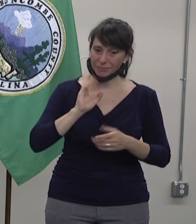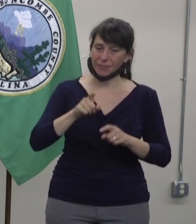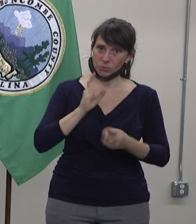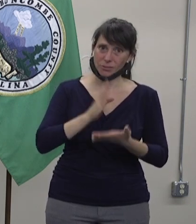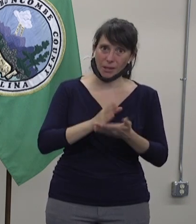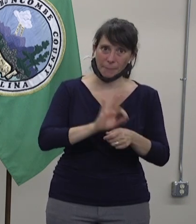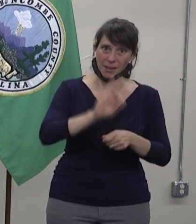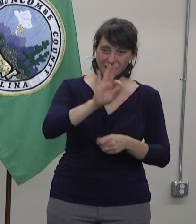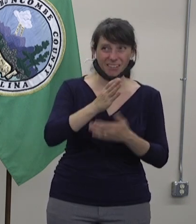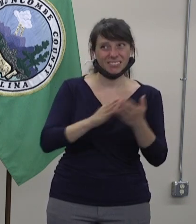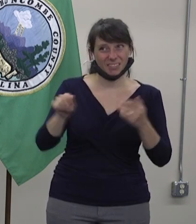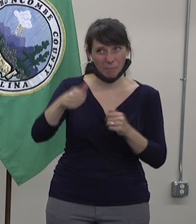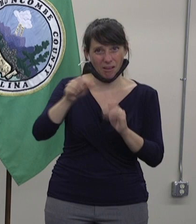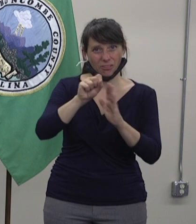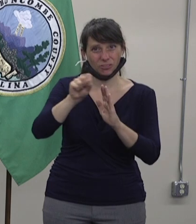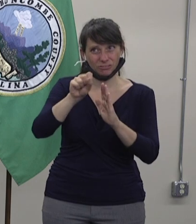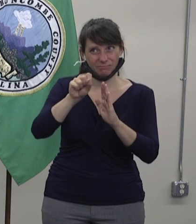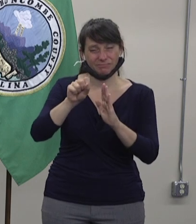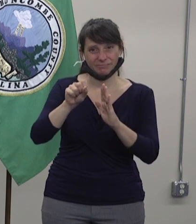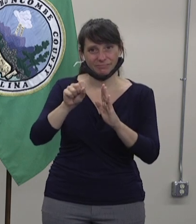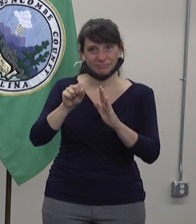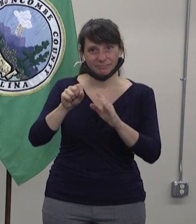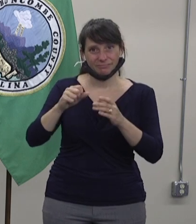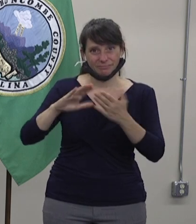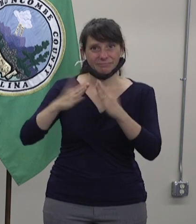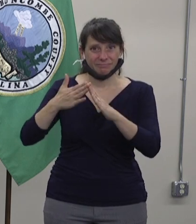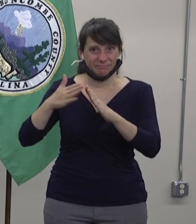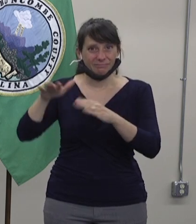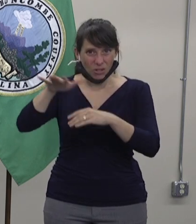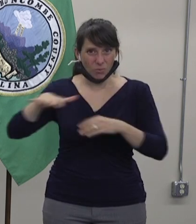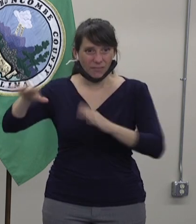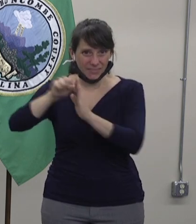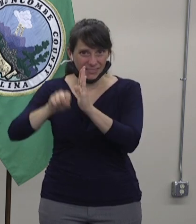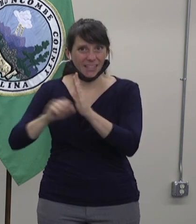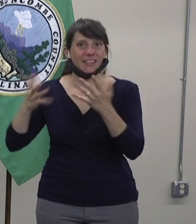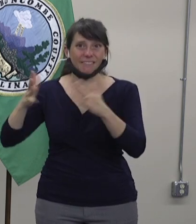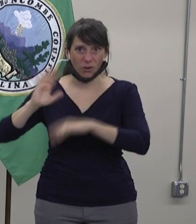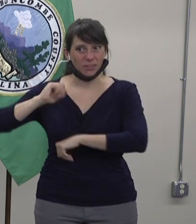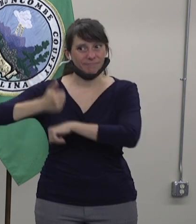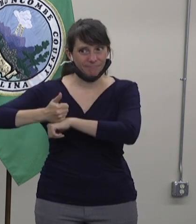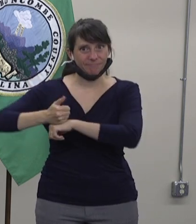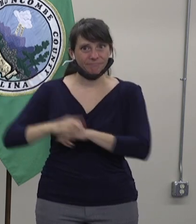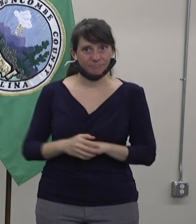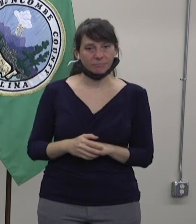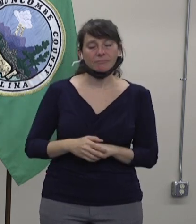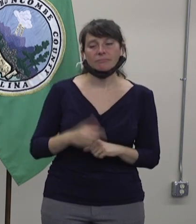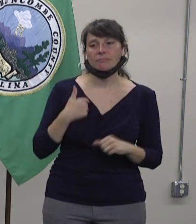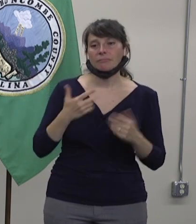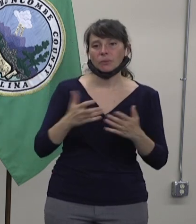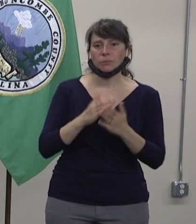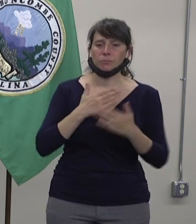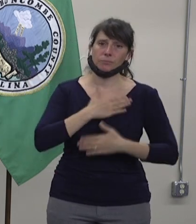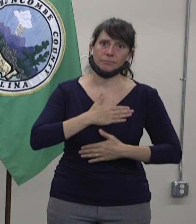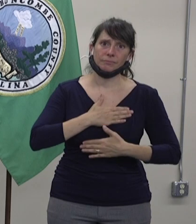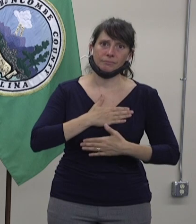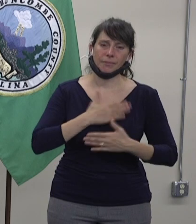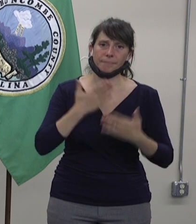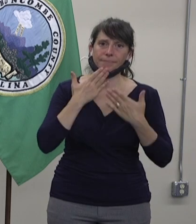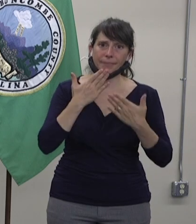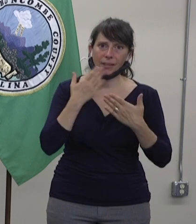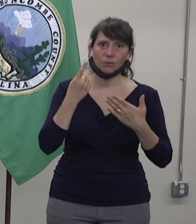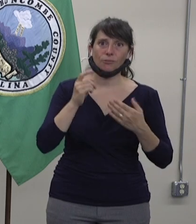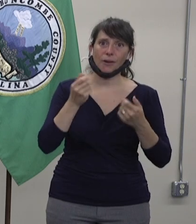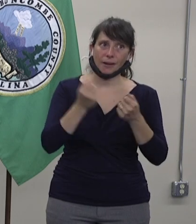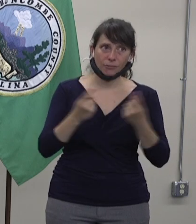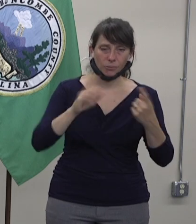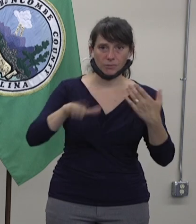In closing, I want to reiterate my appreciation to everyone in the community for their efforts to help us get through